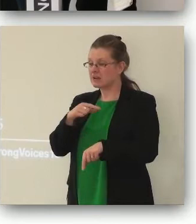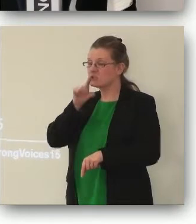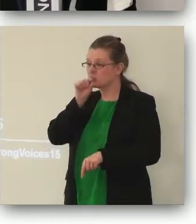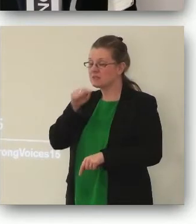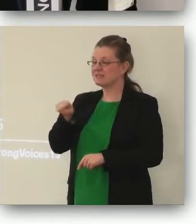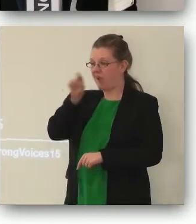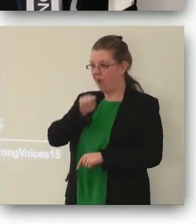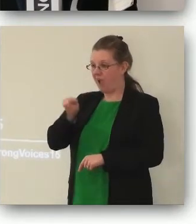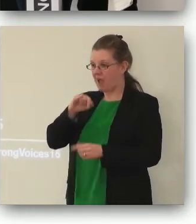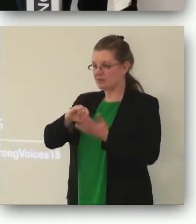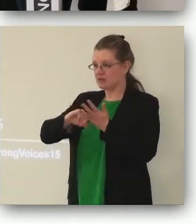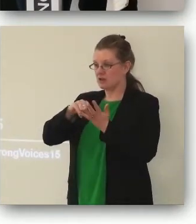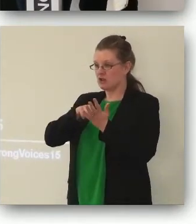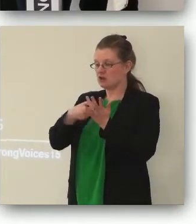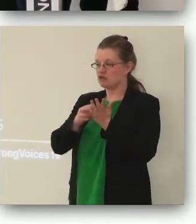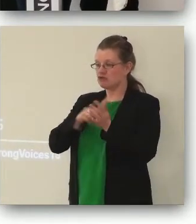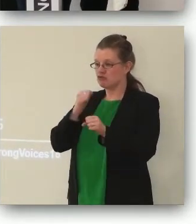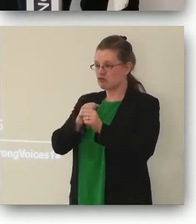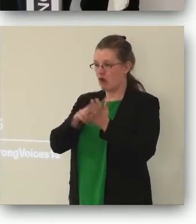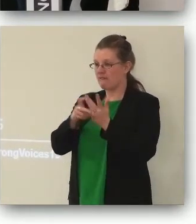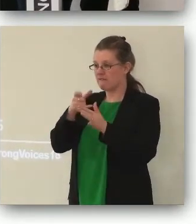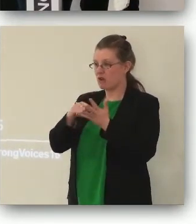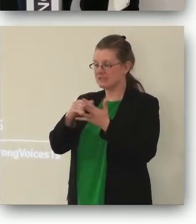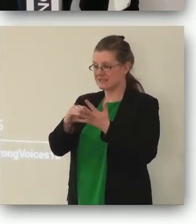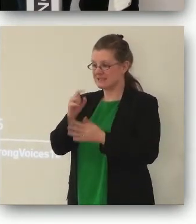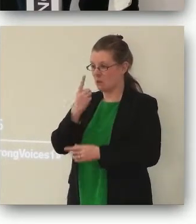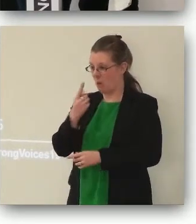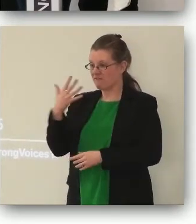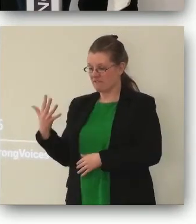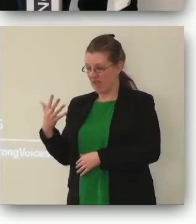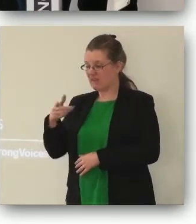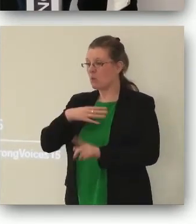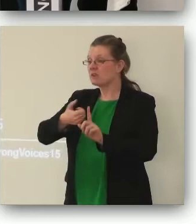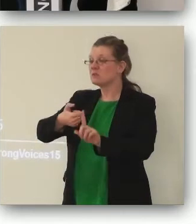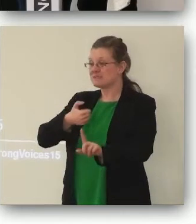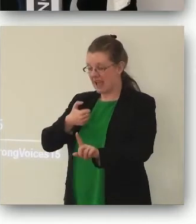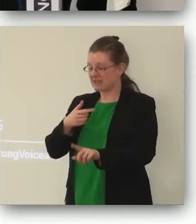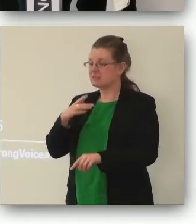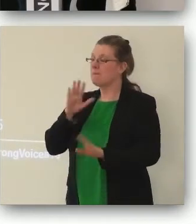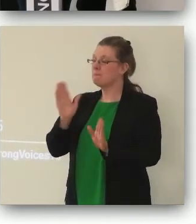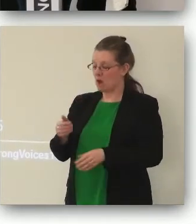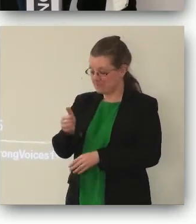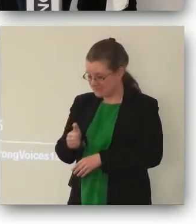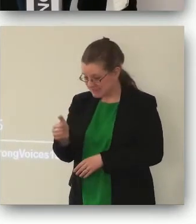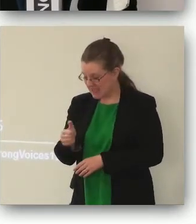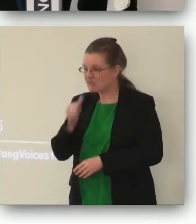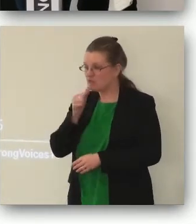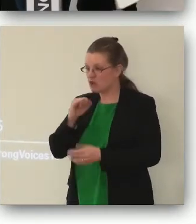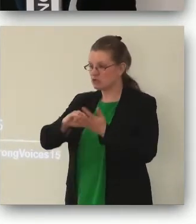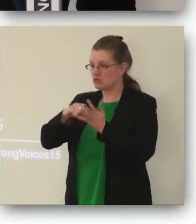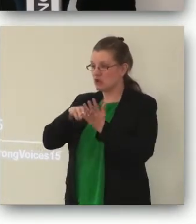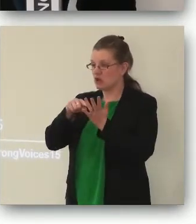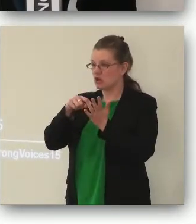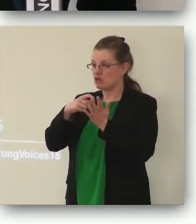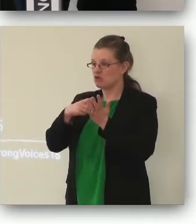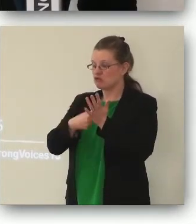at strongvoices15. If you want to text them in, first of all, text strongvoices15